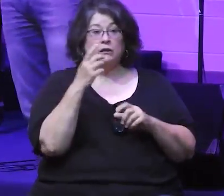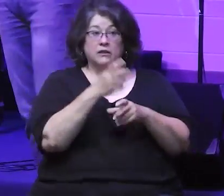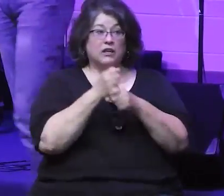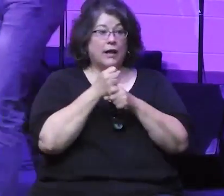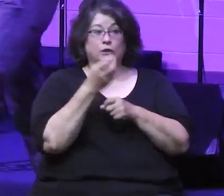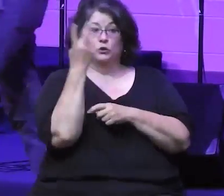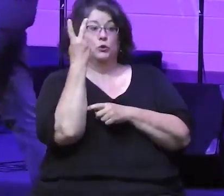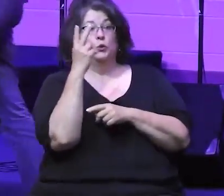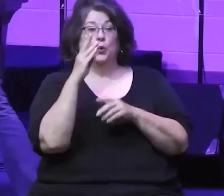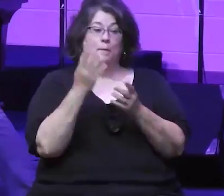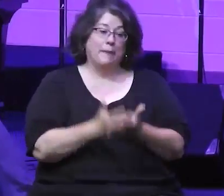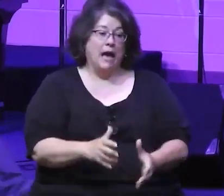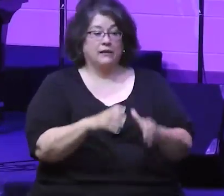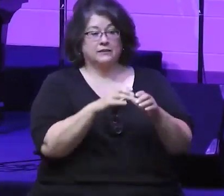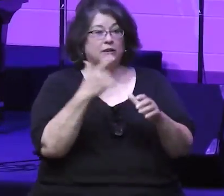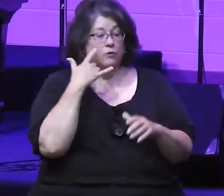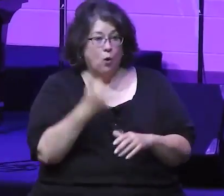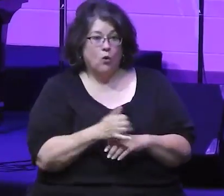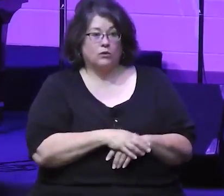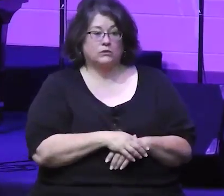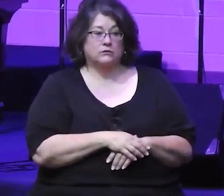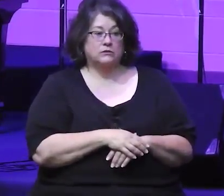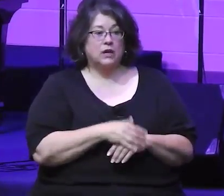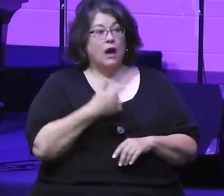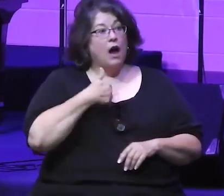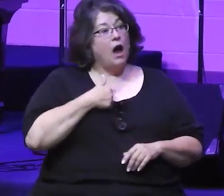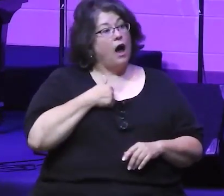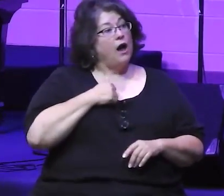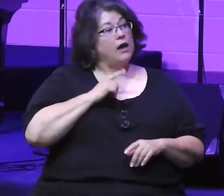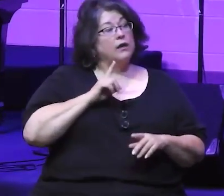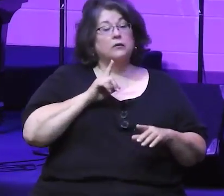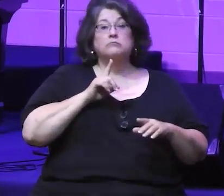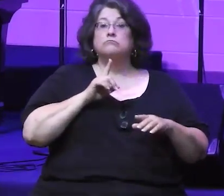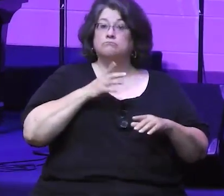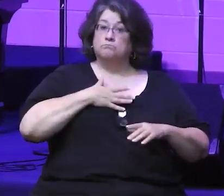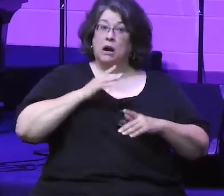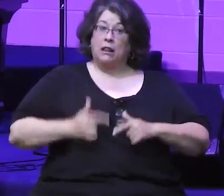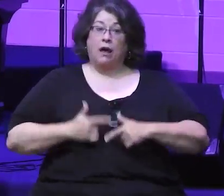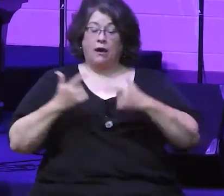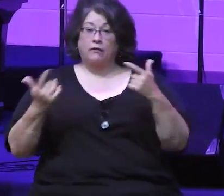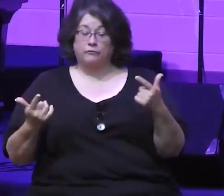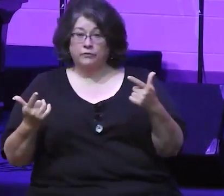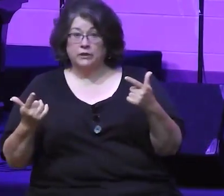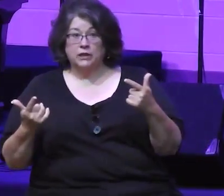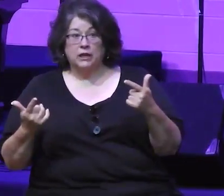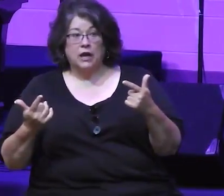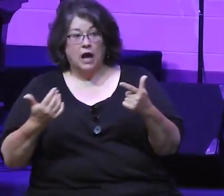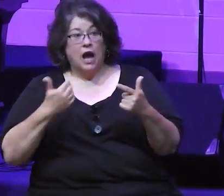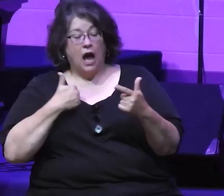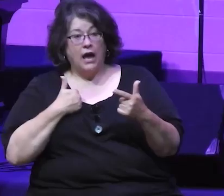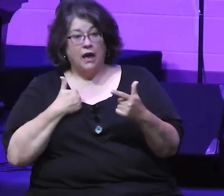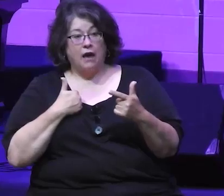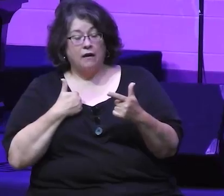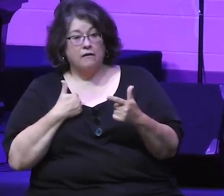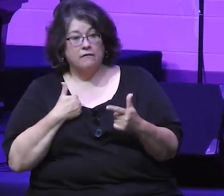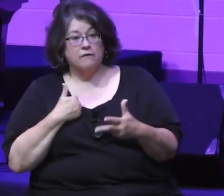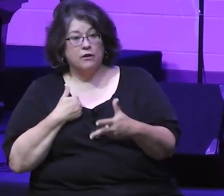gold, I enter into the playing field of life with the 3 bonuses in the